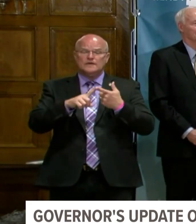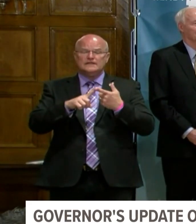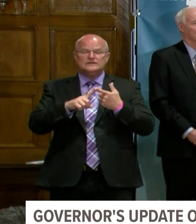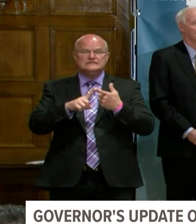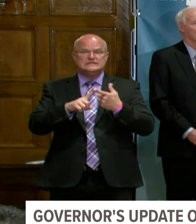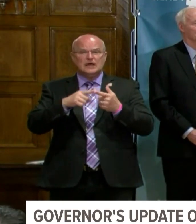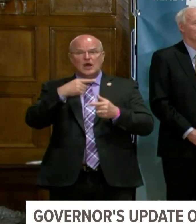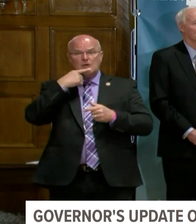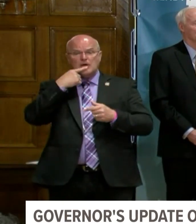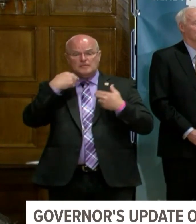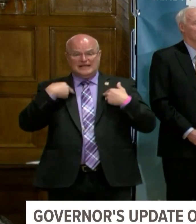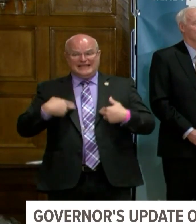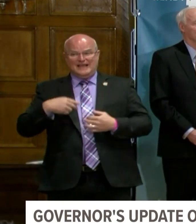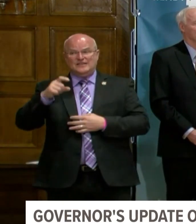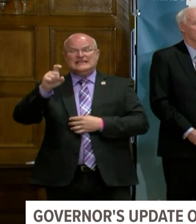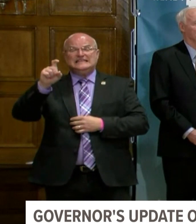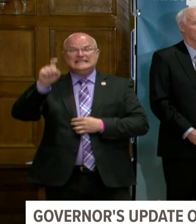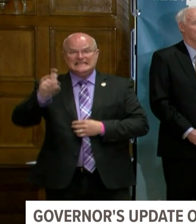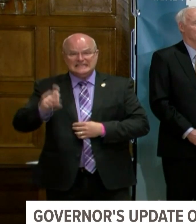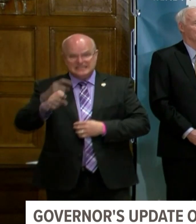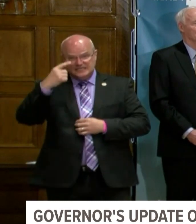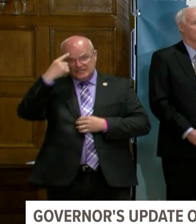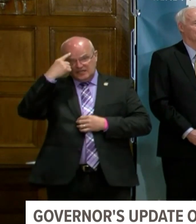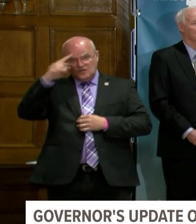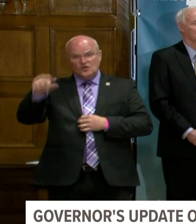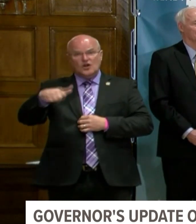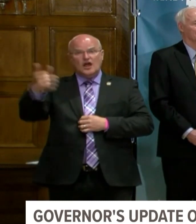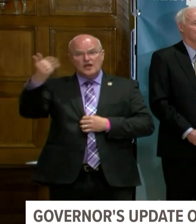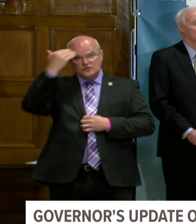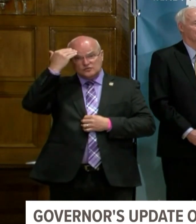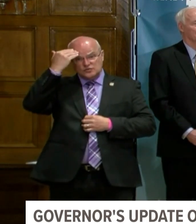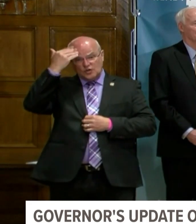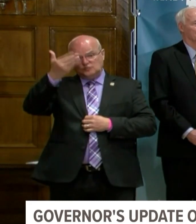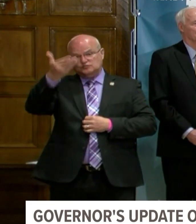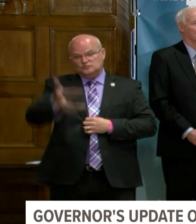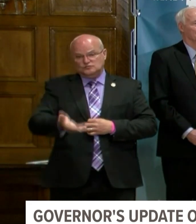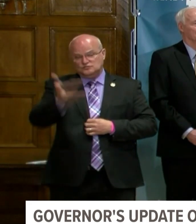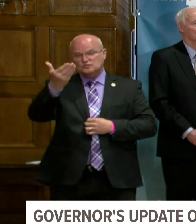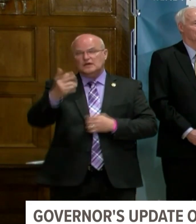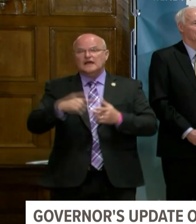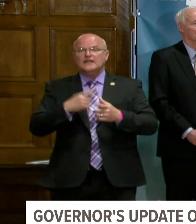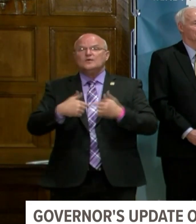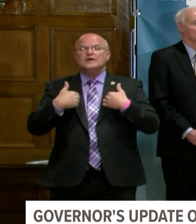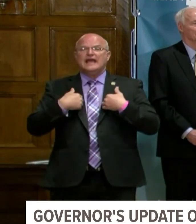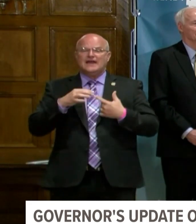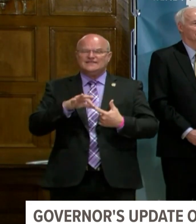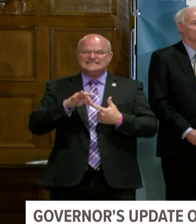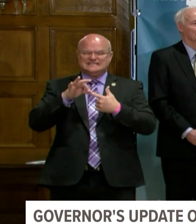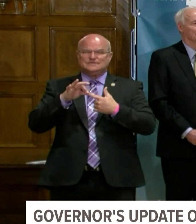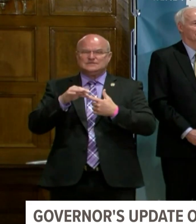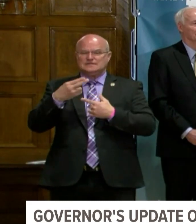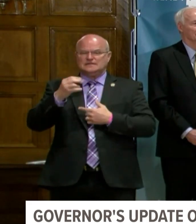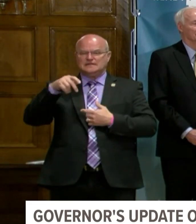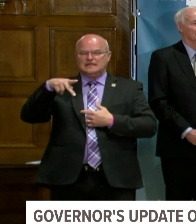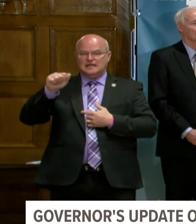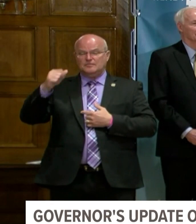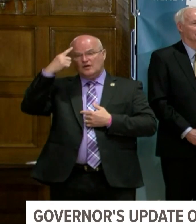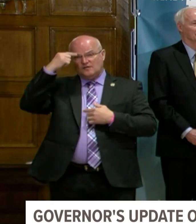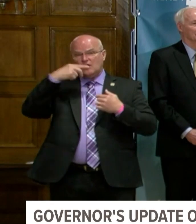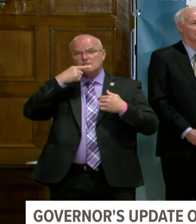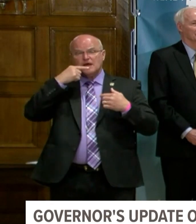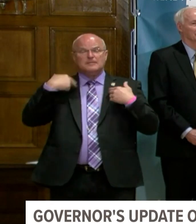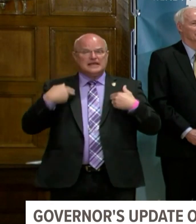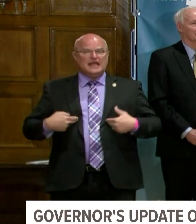compelling public health need for others to know, then we have exemptions to HIPAA for public